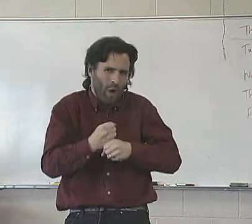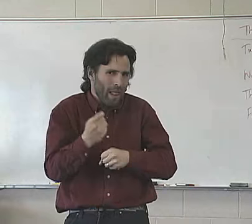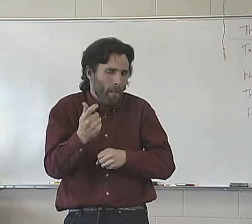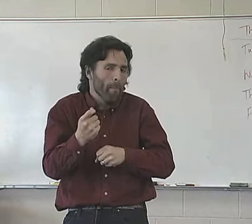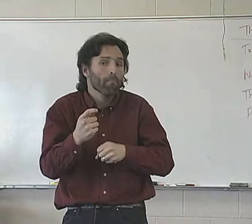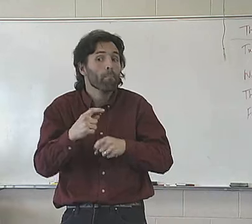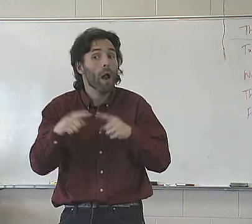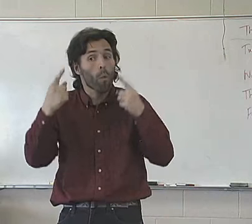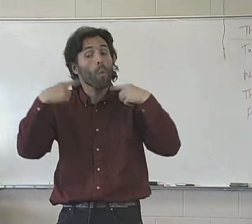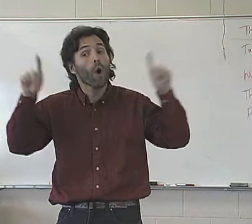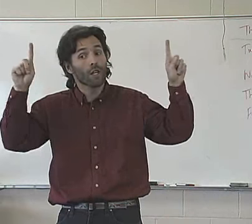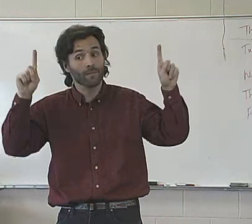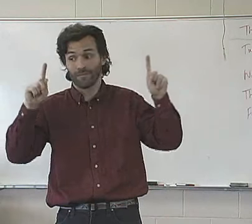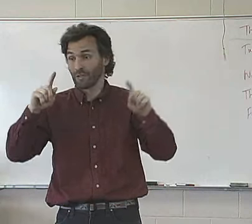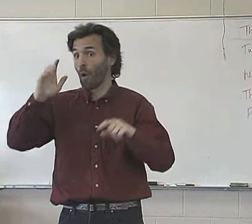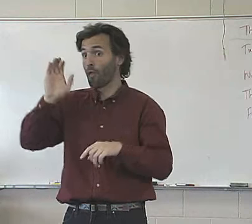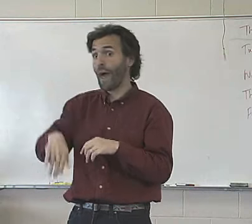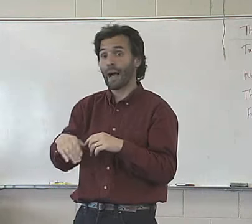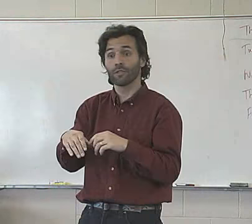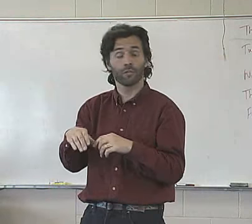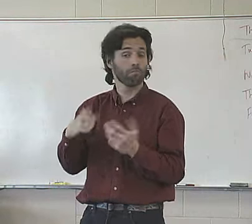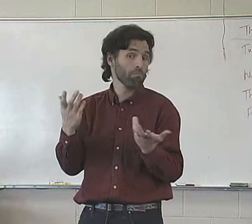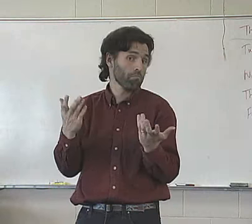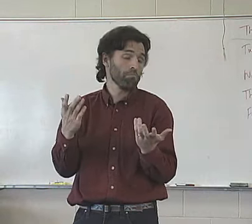it worked. So there's a classic, you know, sort of